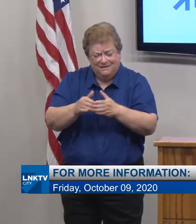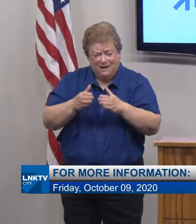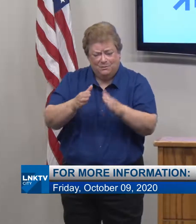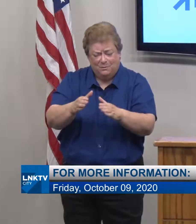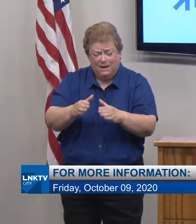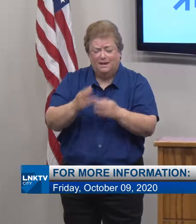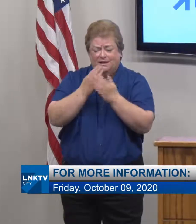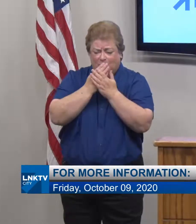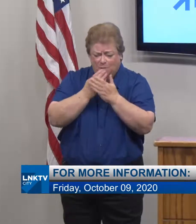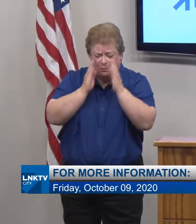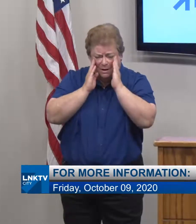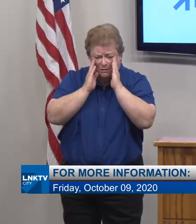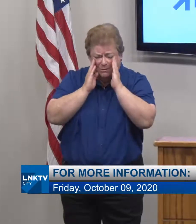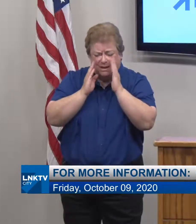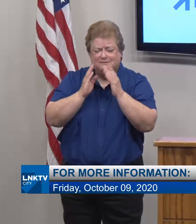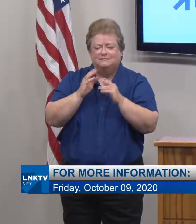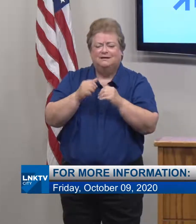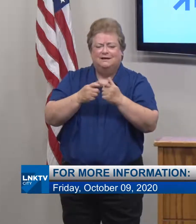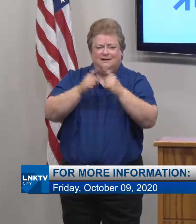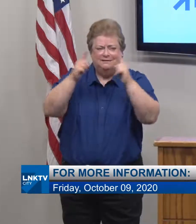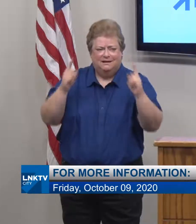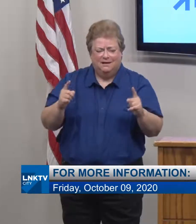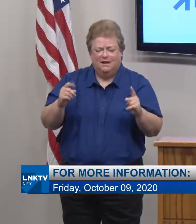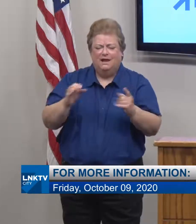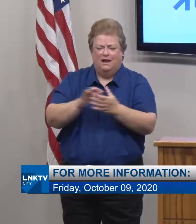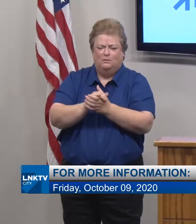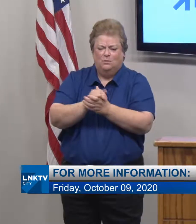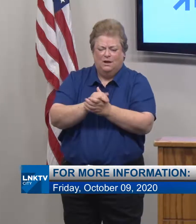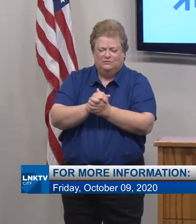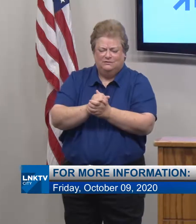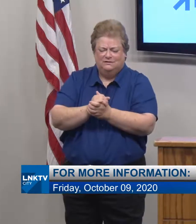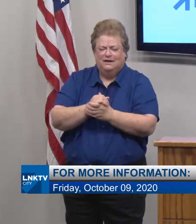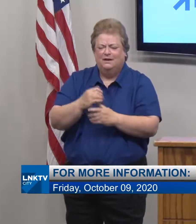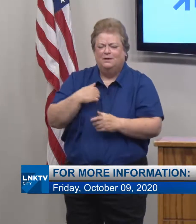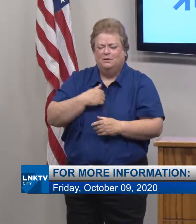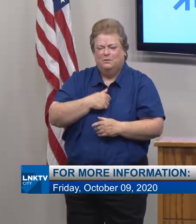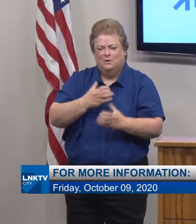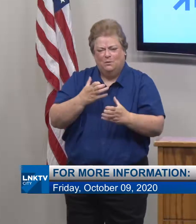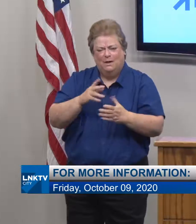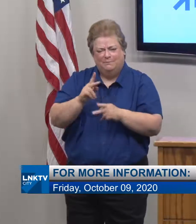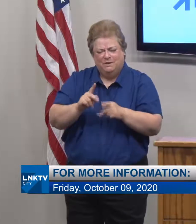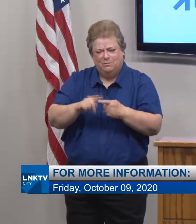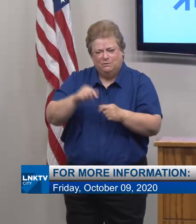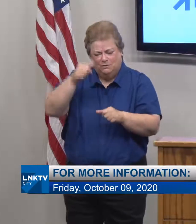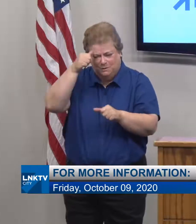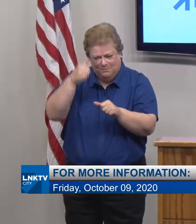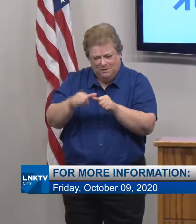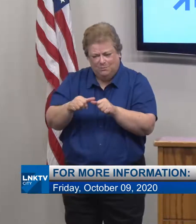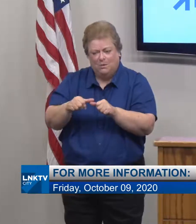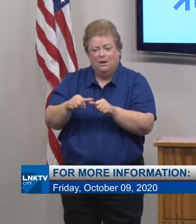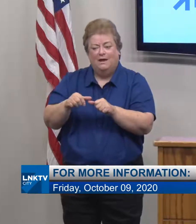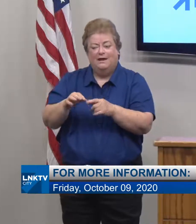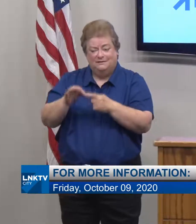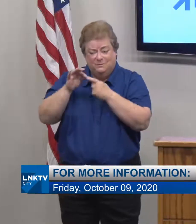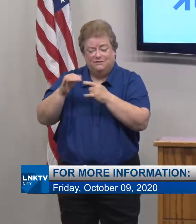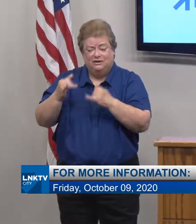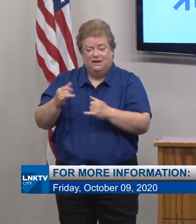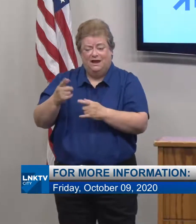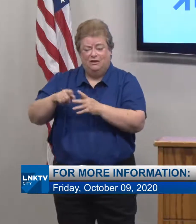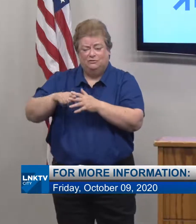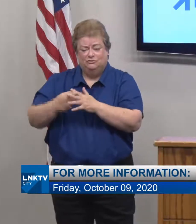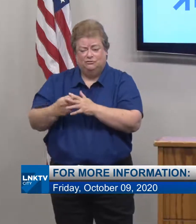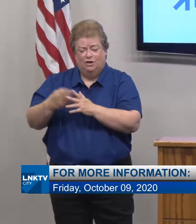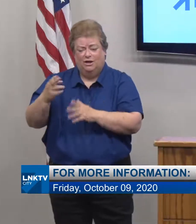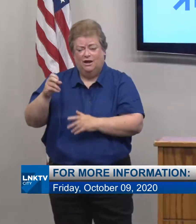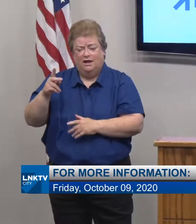your distance, and washing your hands. We need people to keep that in mind as we get ready for Husker football. The health department and